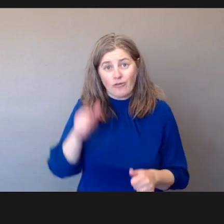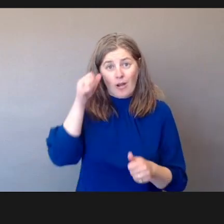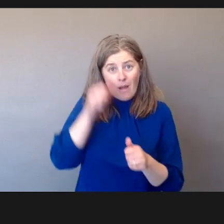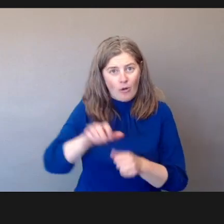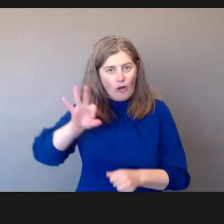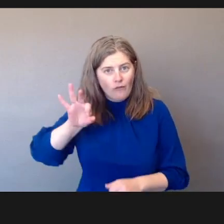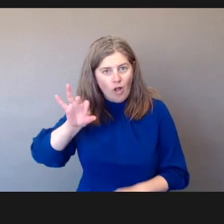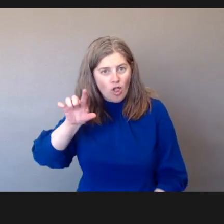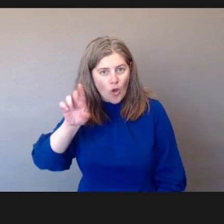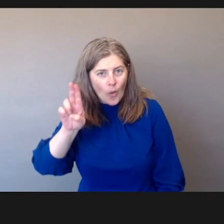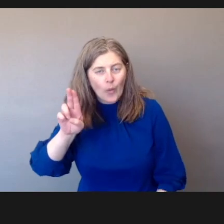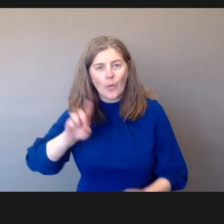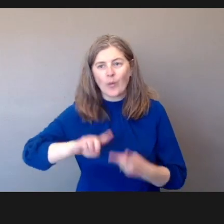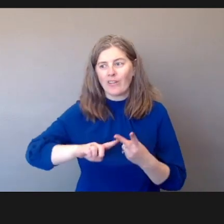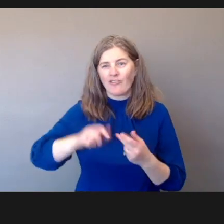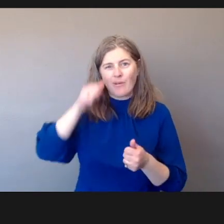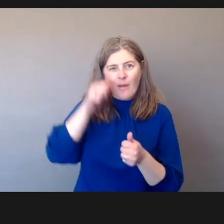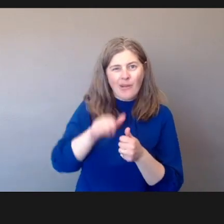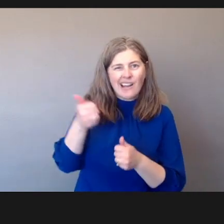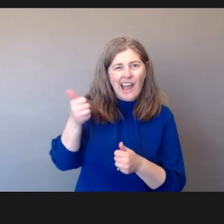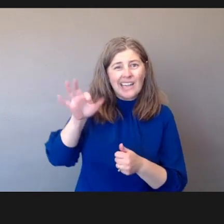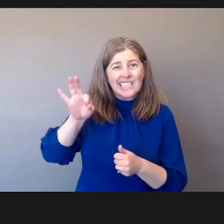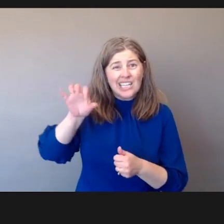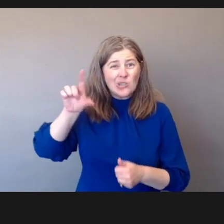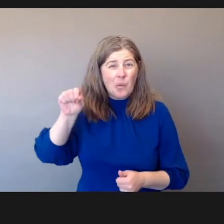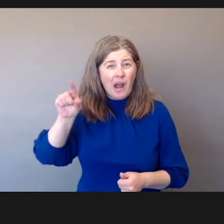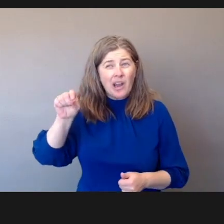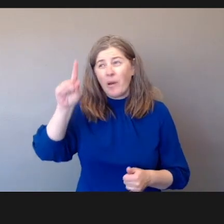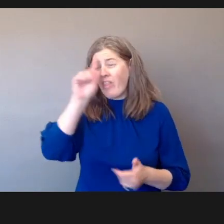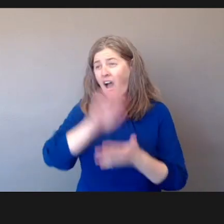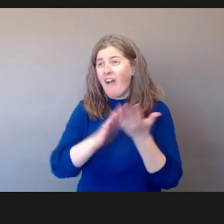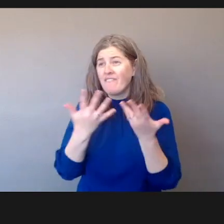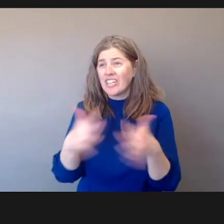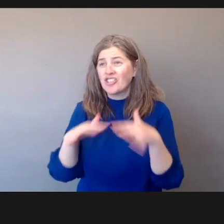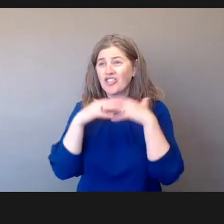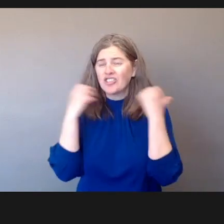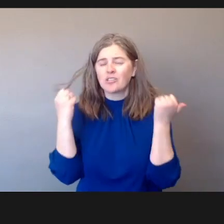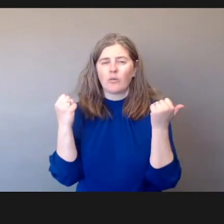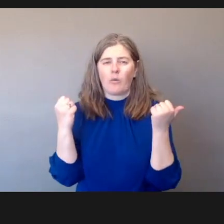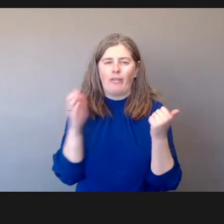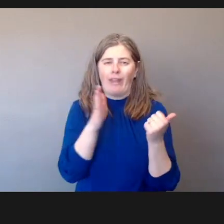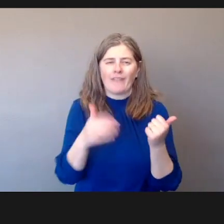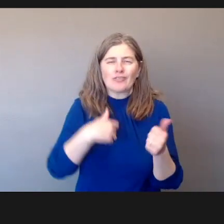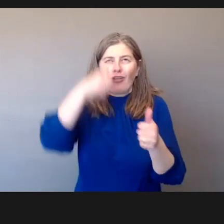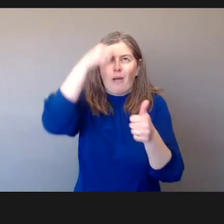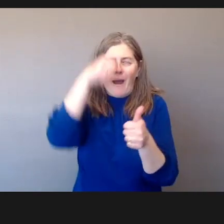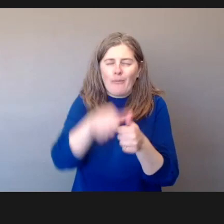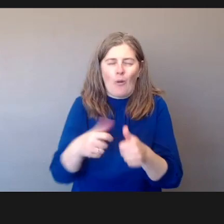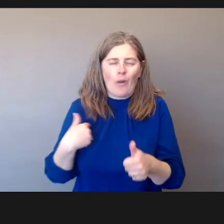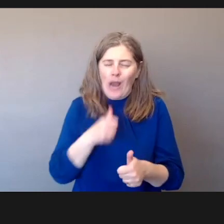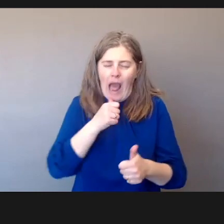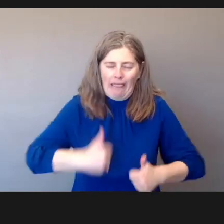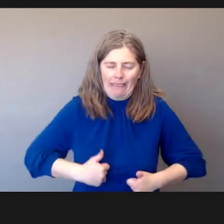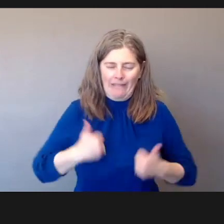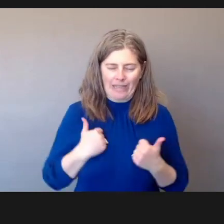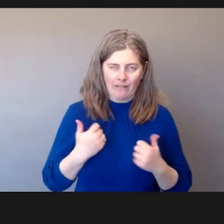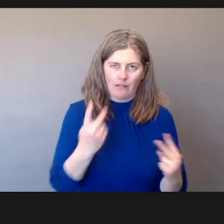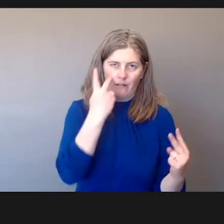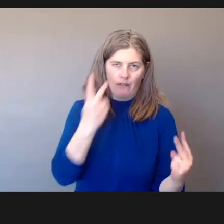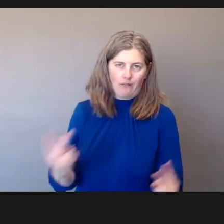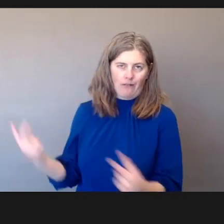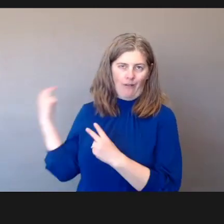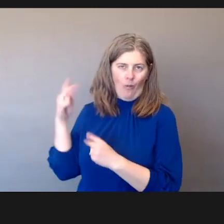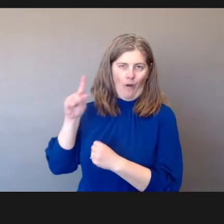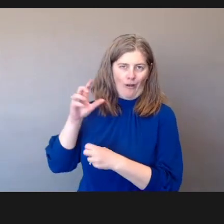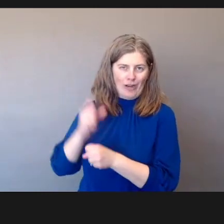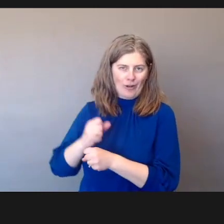influenza, remember 1920 when we thought it was kind of over. Well, none of us remember that because probably none of us were alive. We don't remember when we thought it was